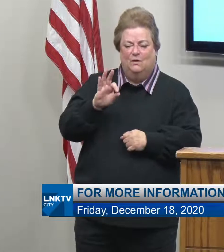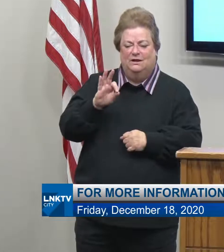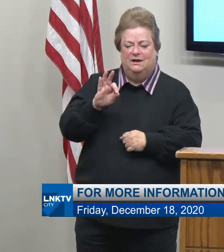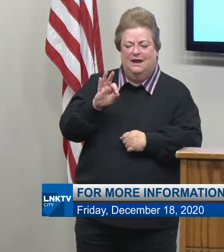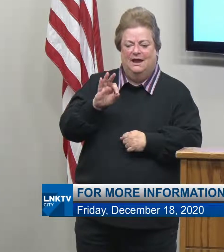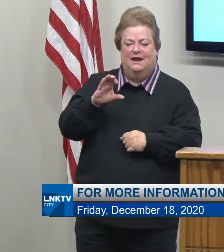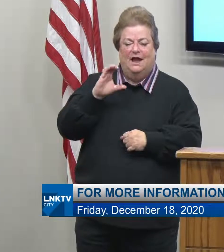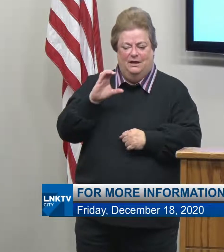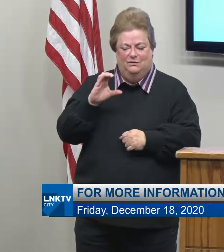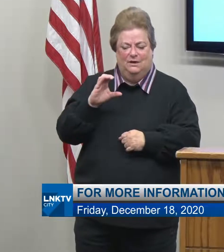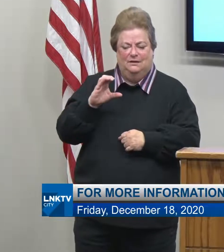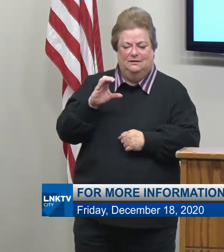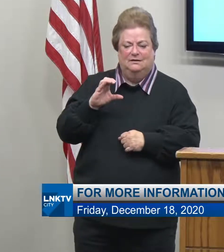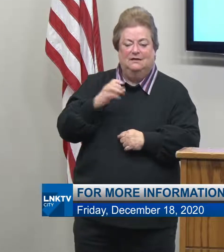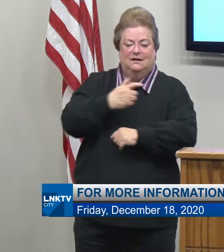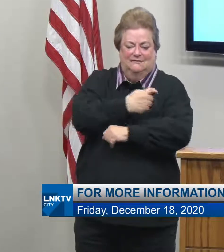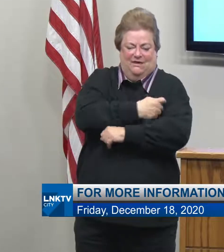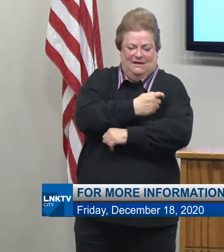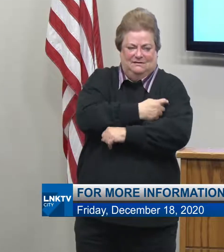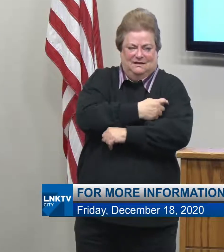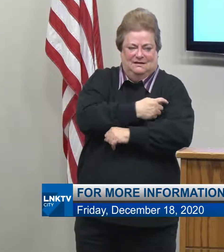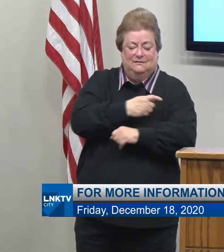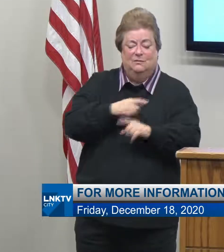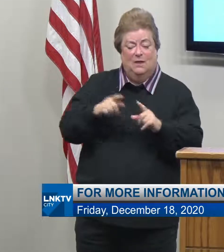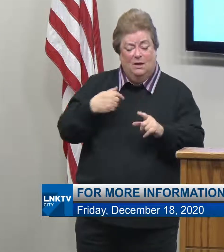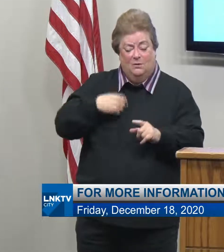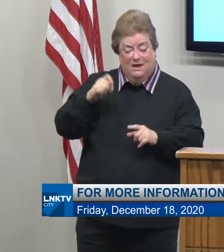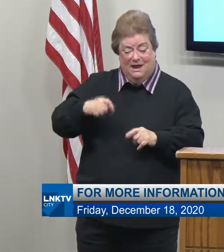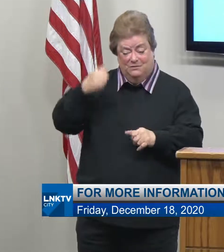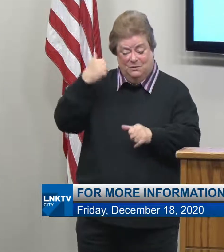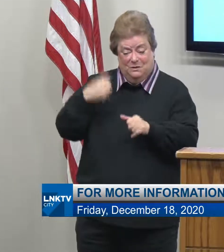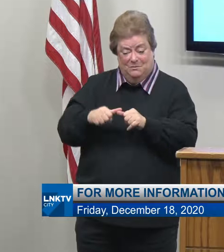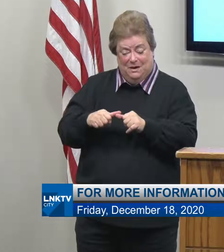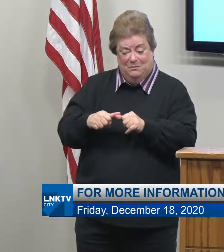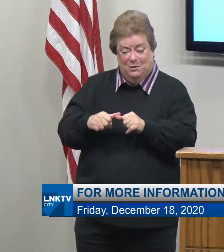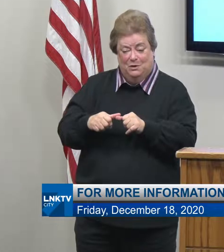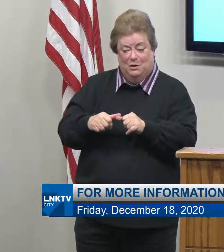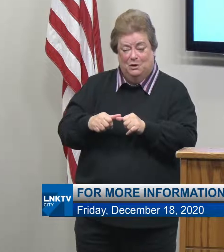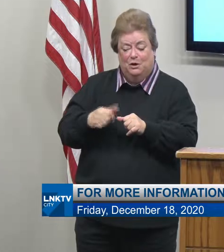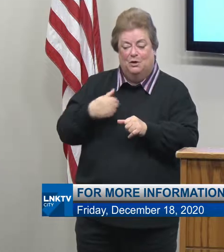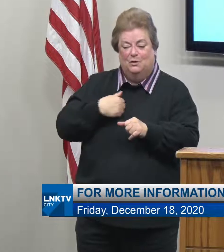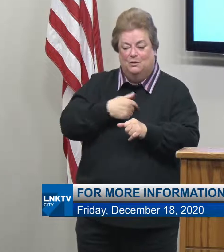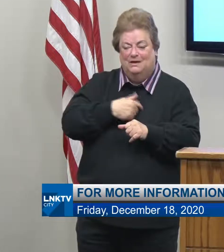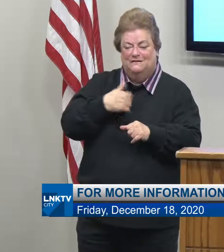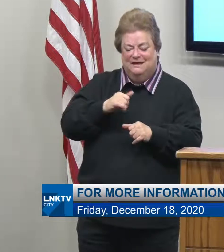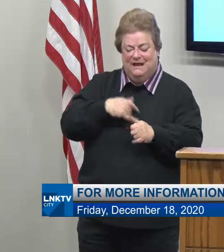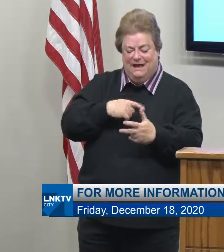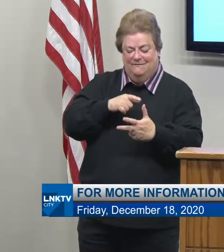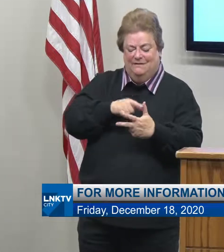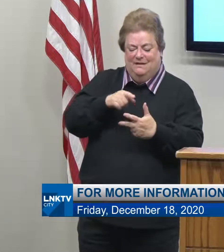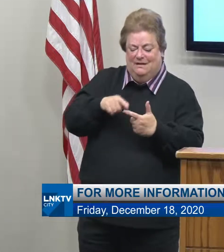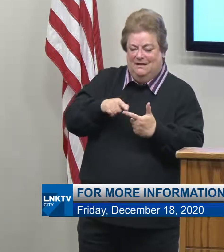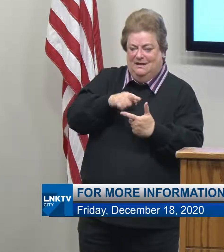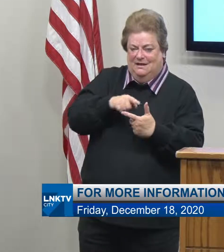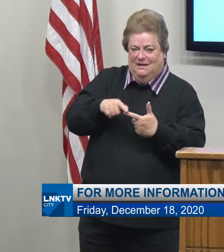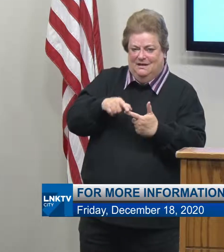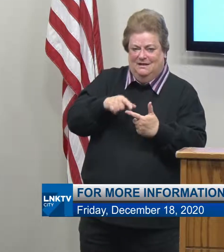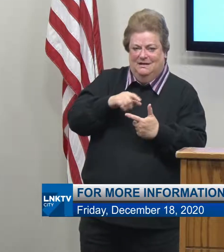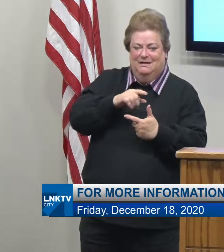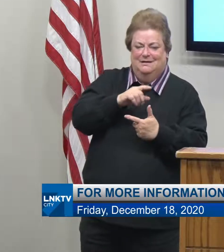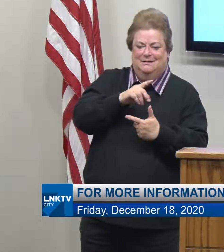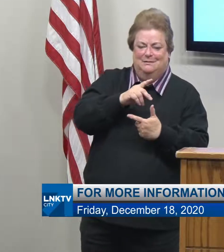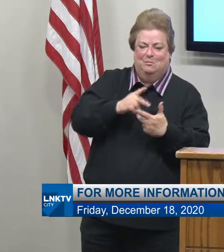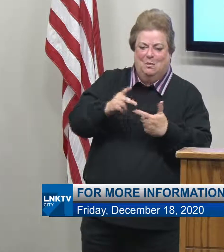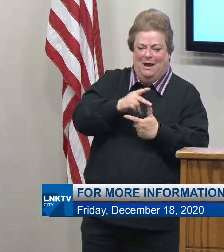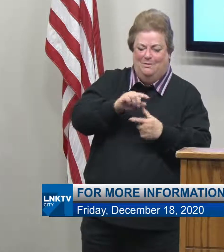4,900 doses. Now, we still need to remember, we still have those primary groups to work with. We're going